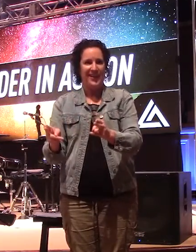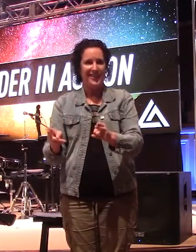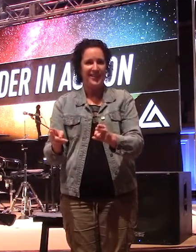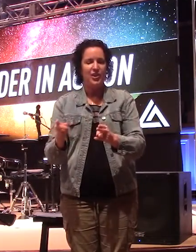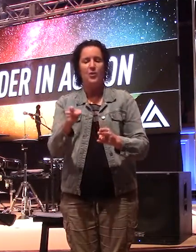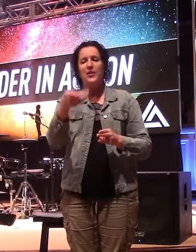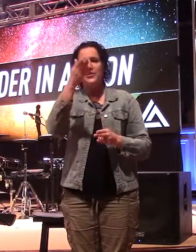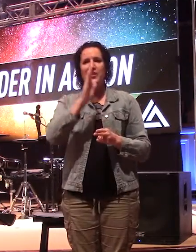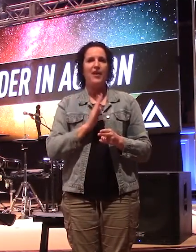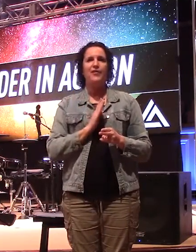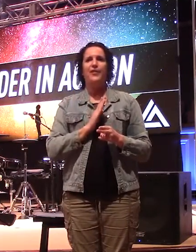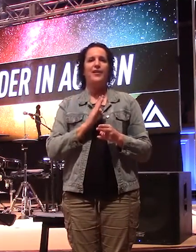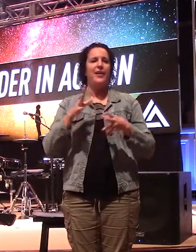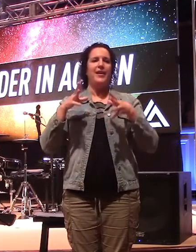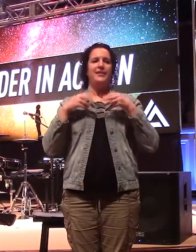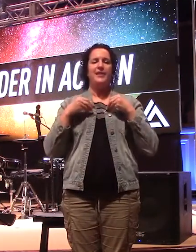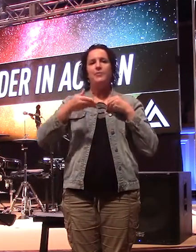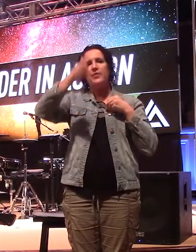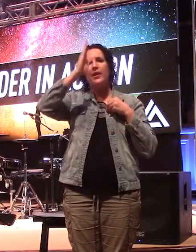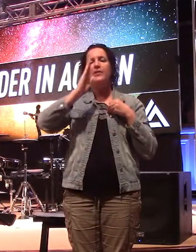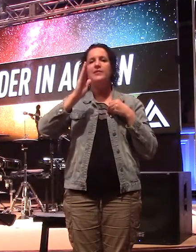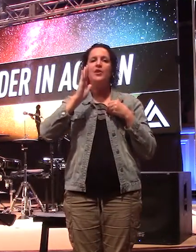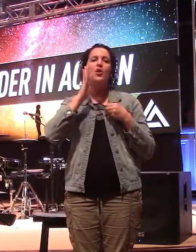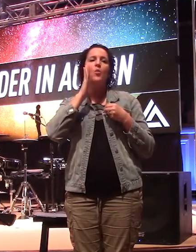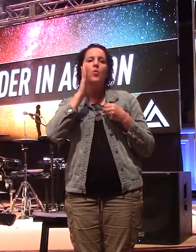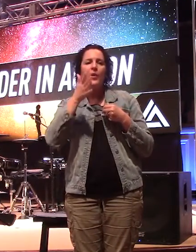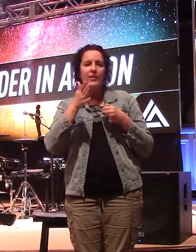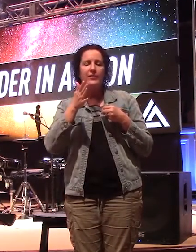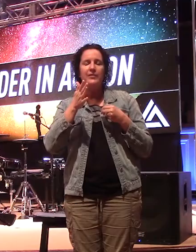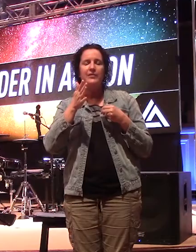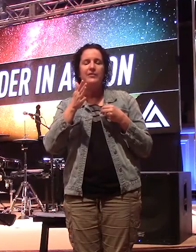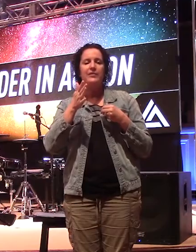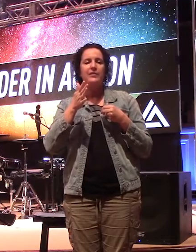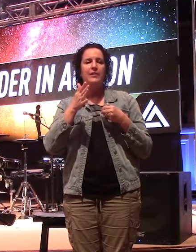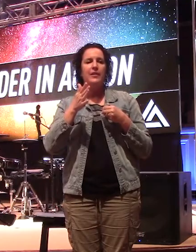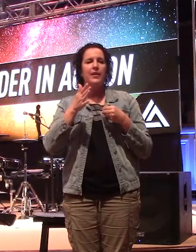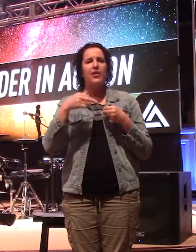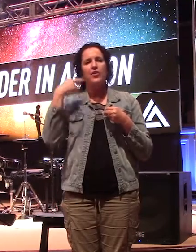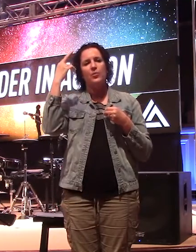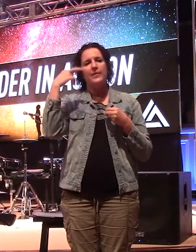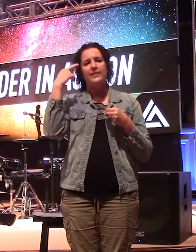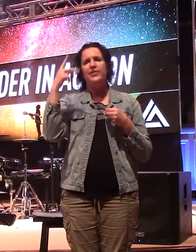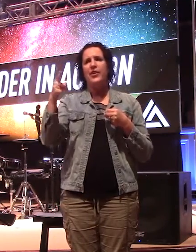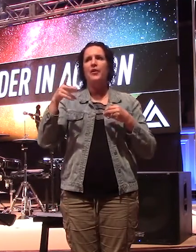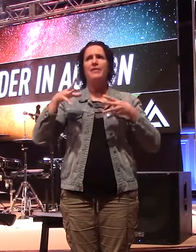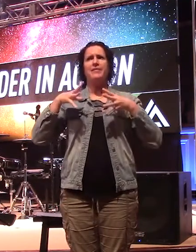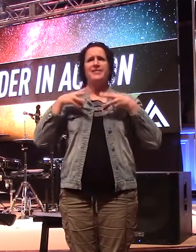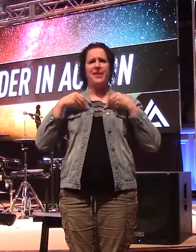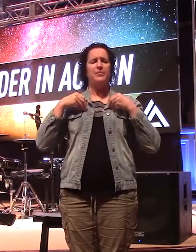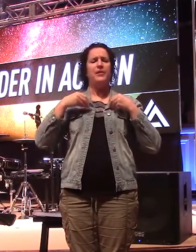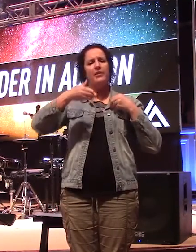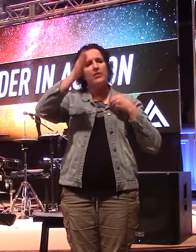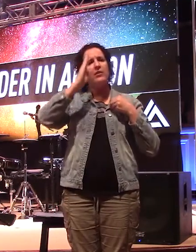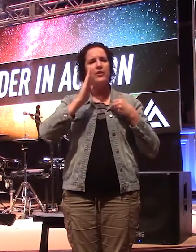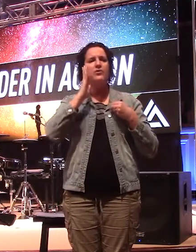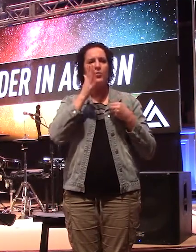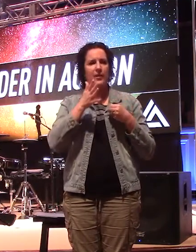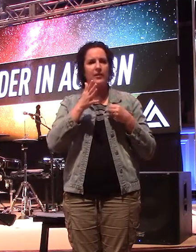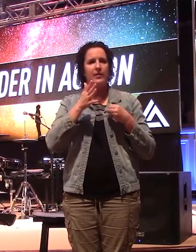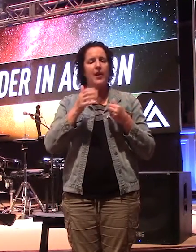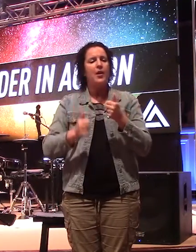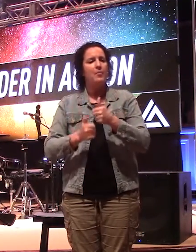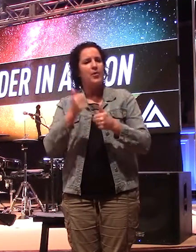You will never embrace God's will for your life. It'll look like a dead end. And the reason they don't embrace God's will, I think most believers are